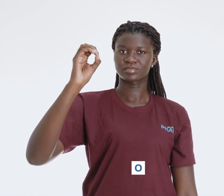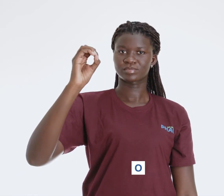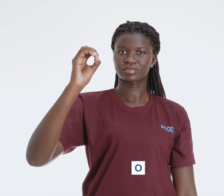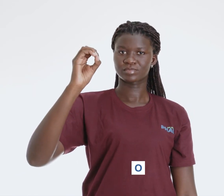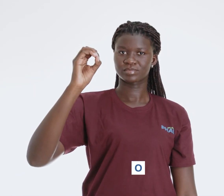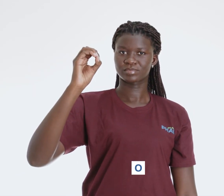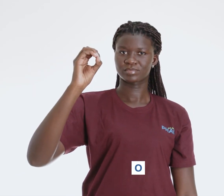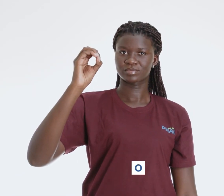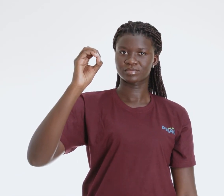or